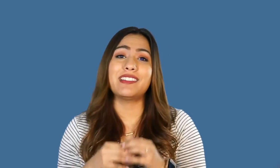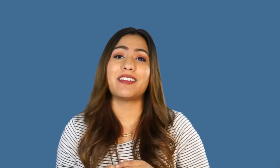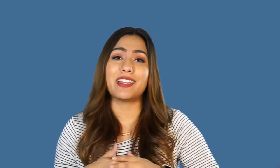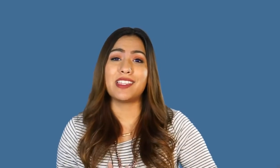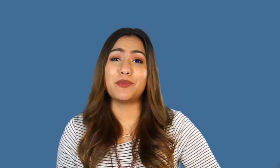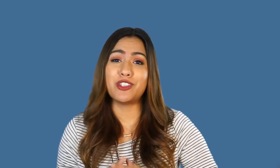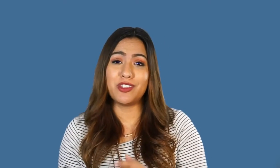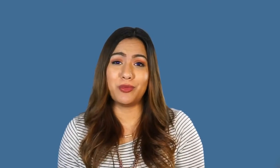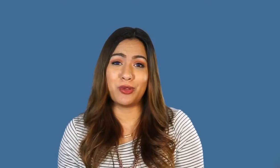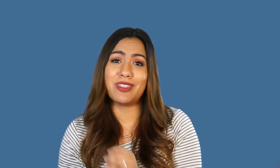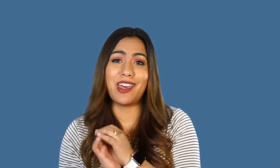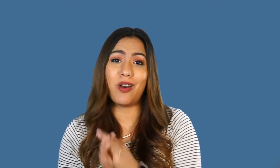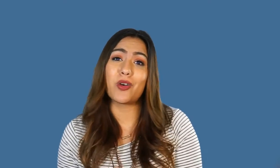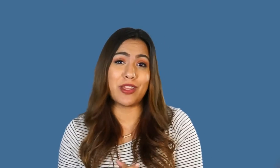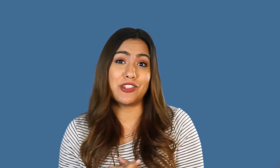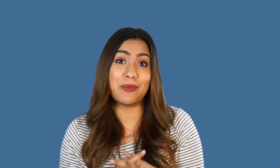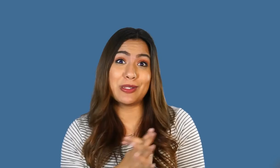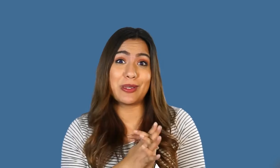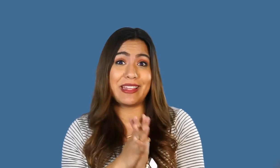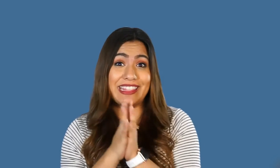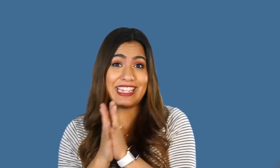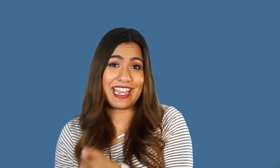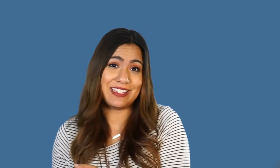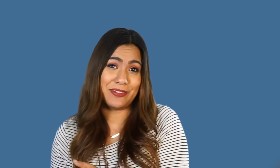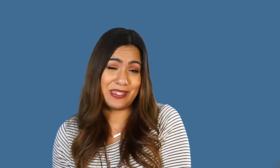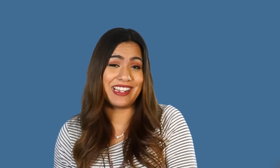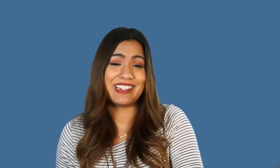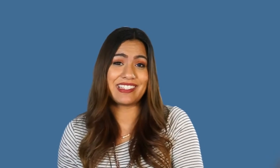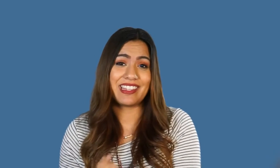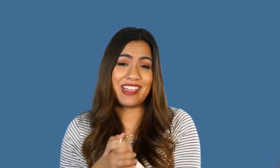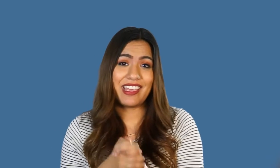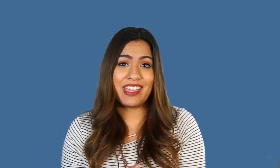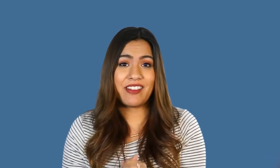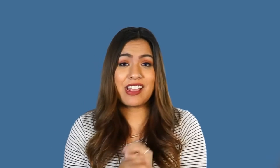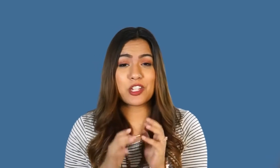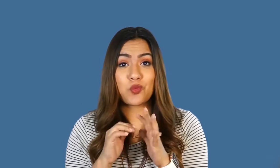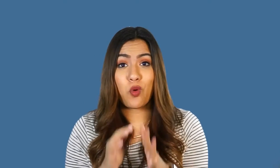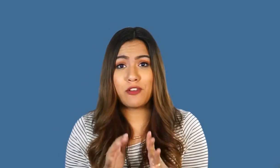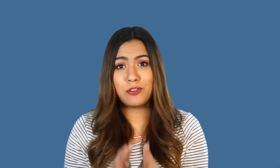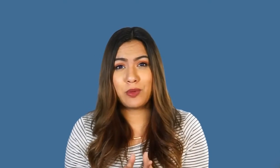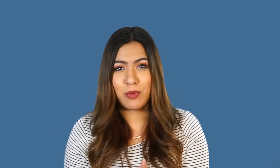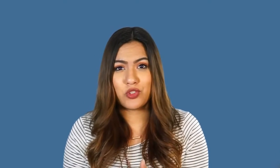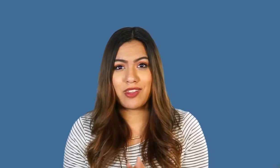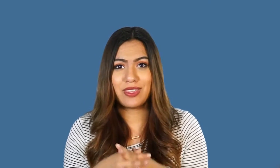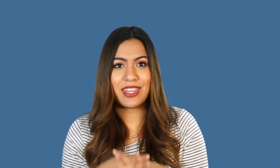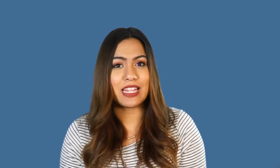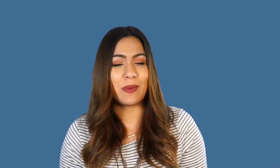is our exception to the rule that all question words go at the end of your sentence. Here, it's one fluid motion. That's why